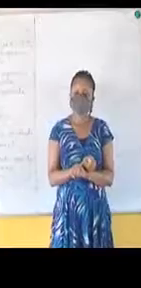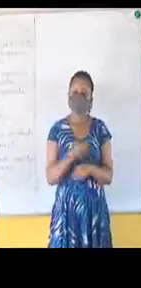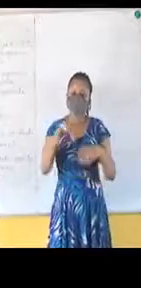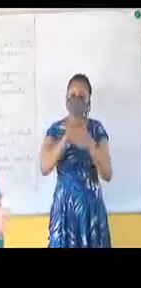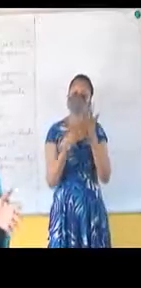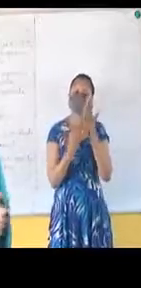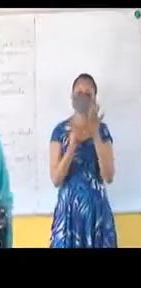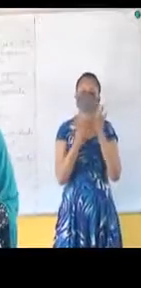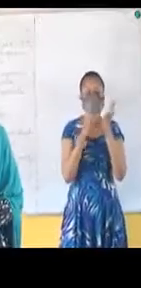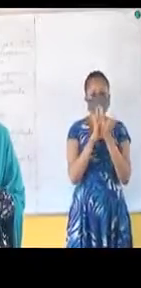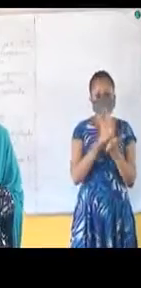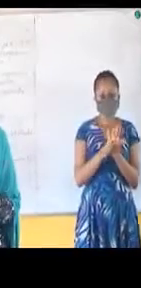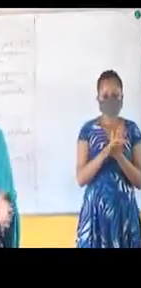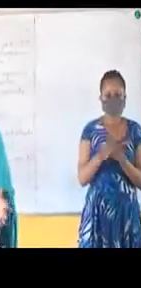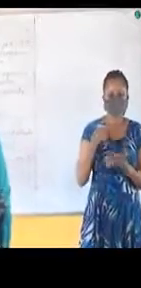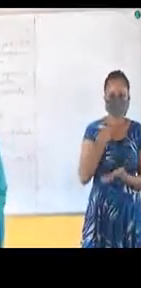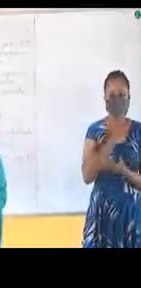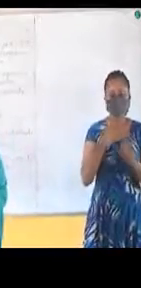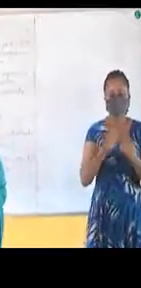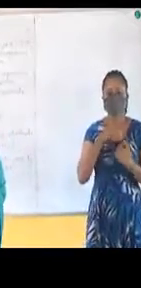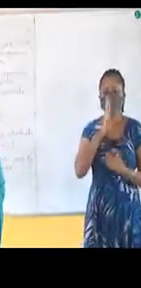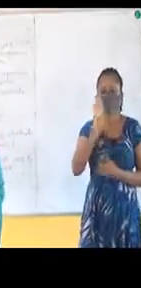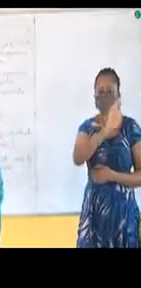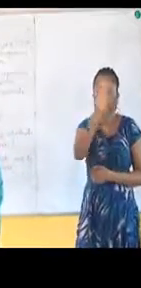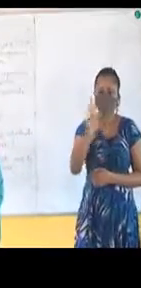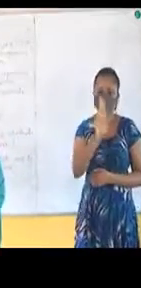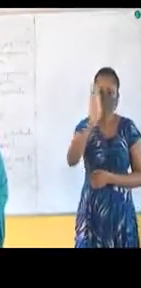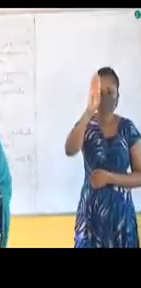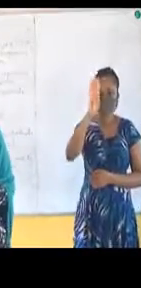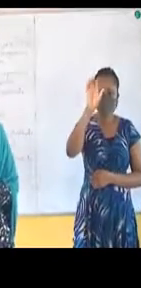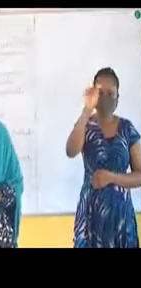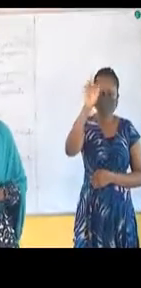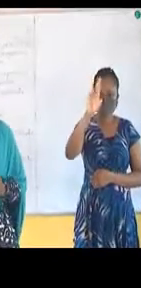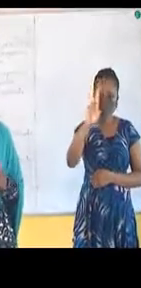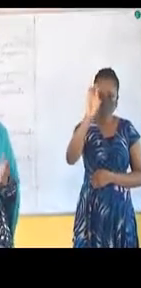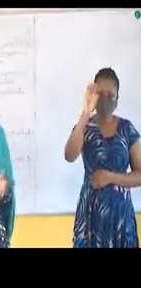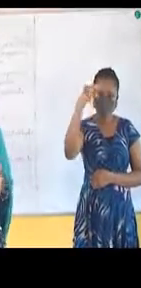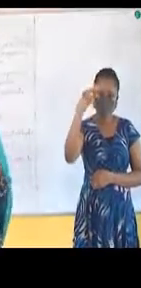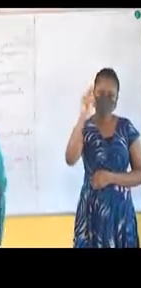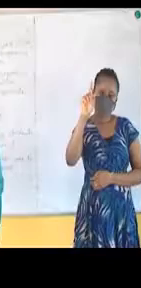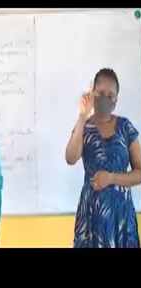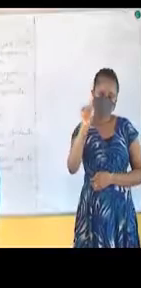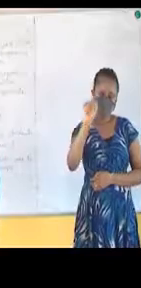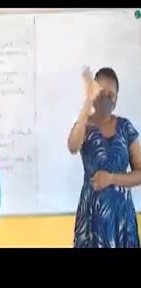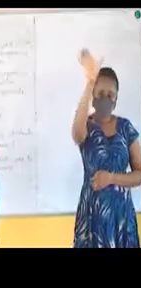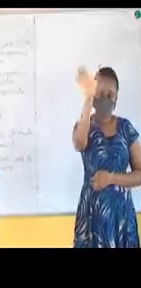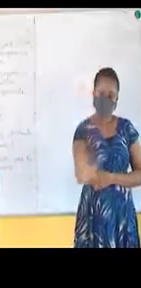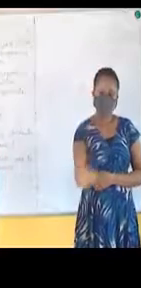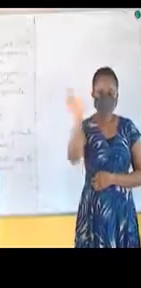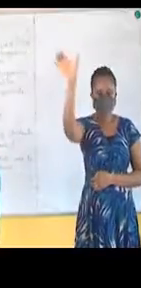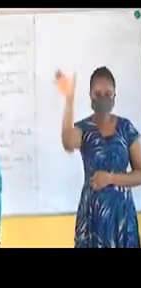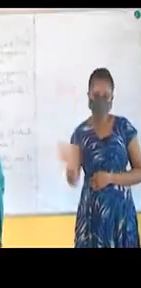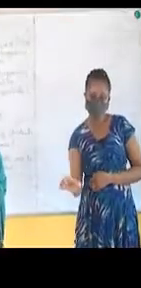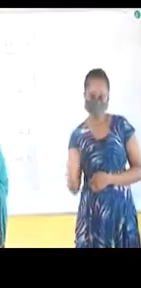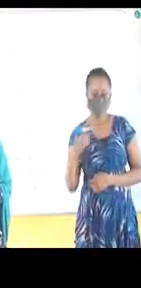charts, histogram, polygon frequency, polygon. These are all the various ways, graph